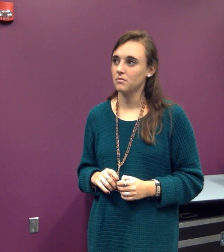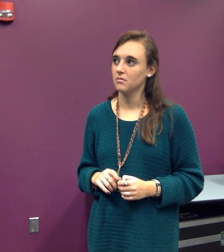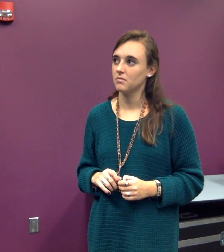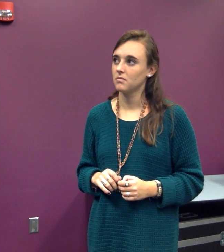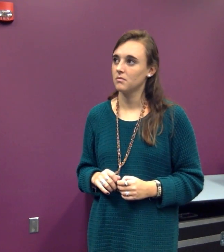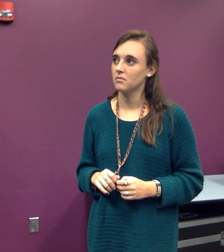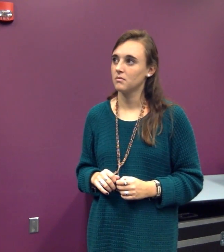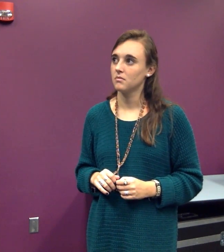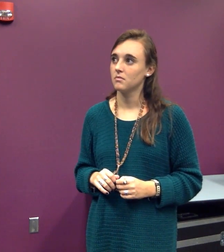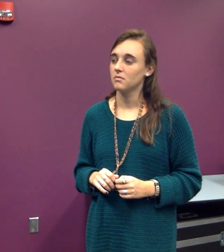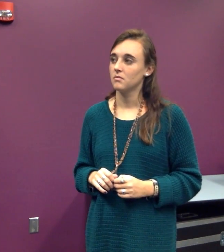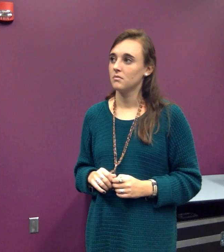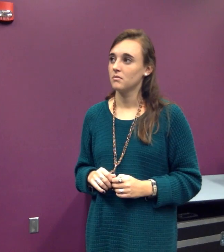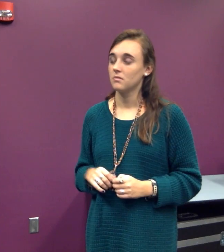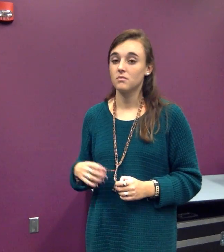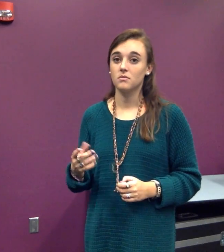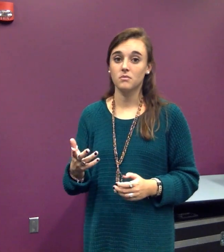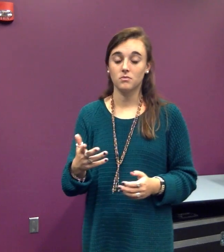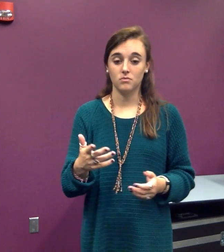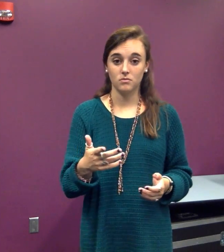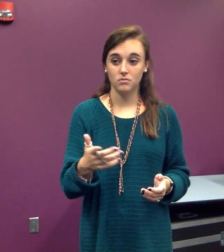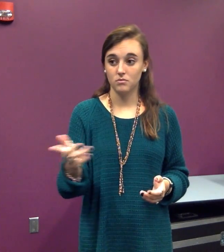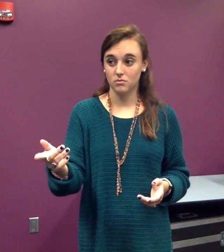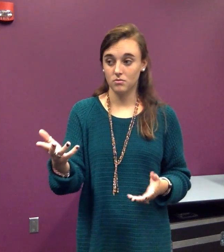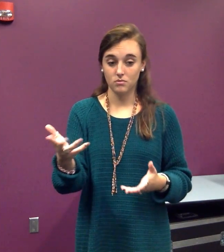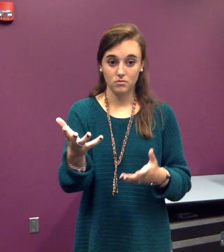How many of you would like some paper to take home with you?